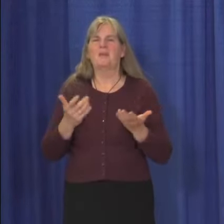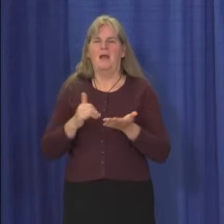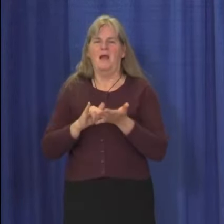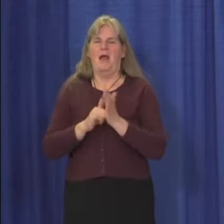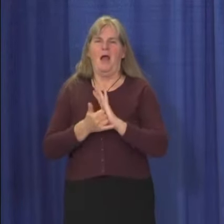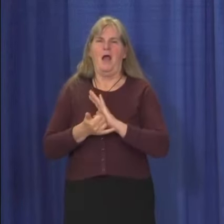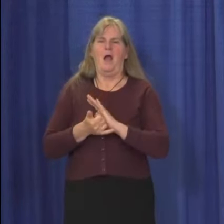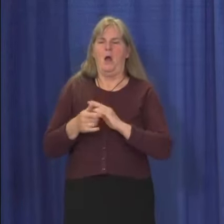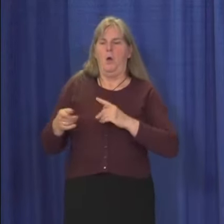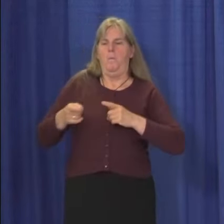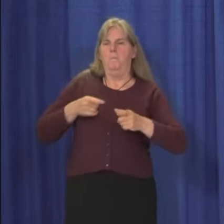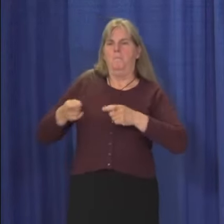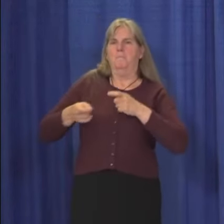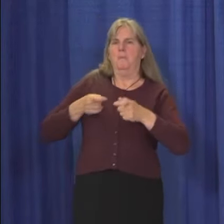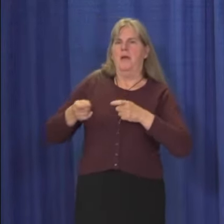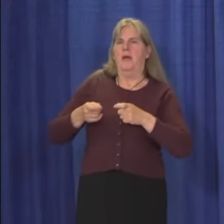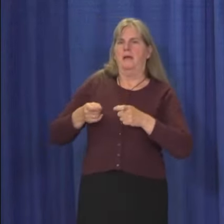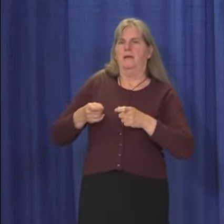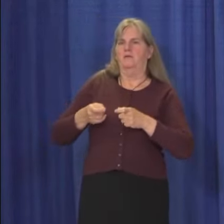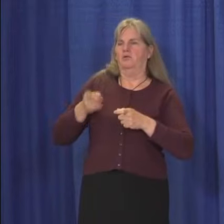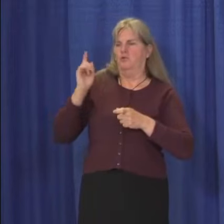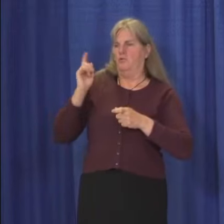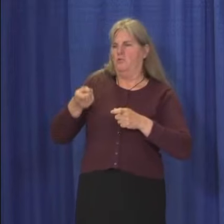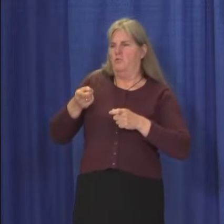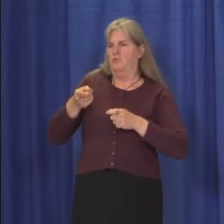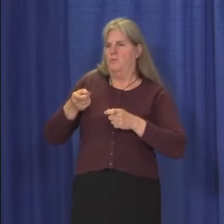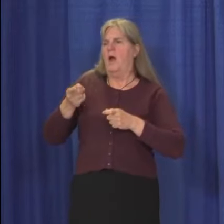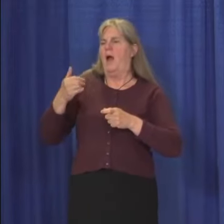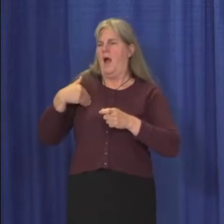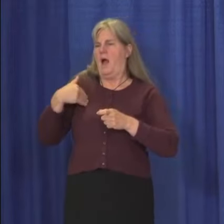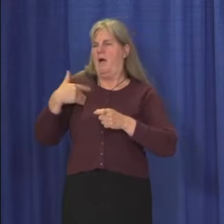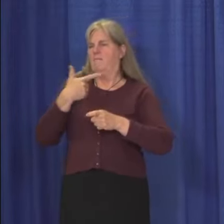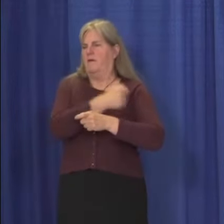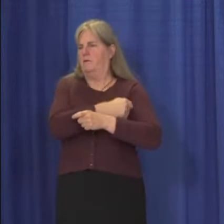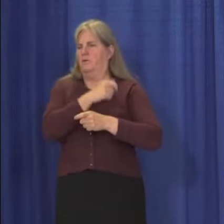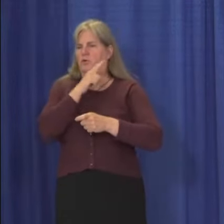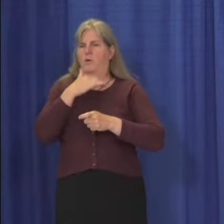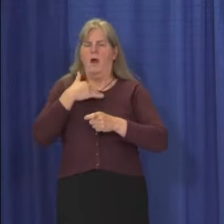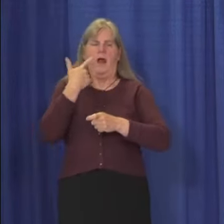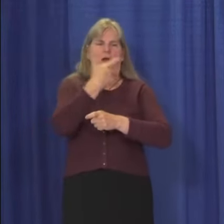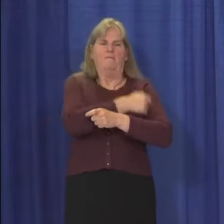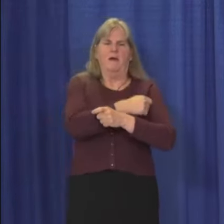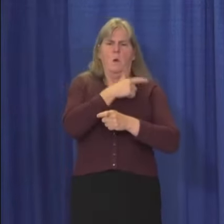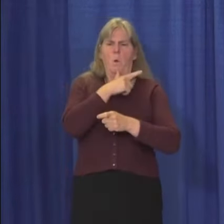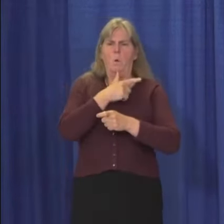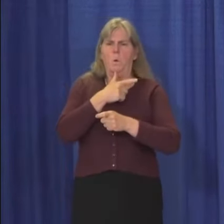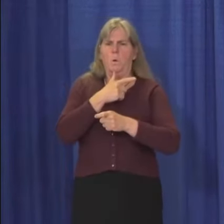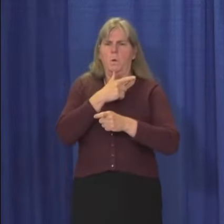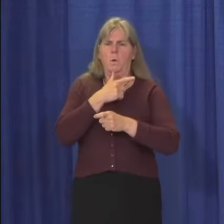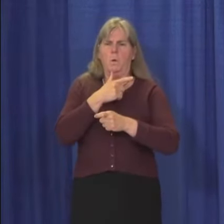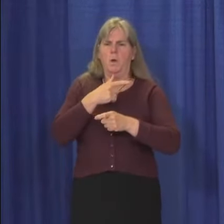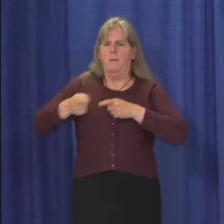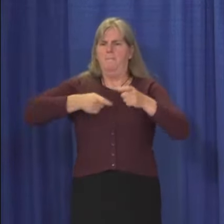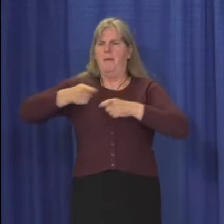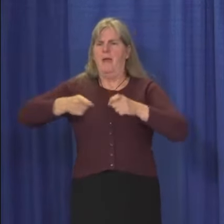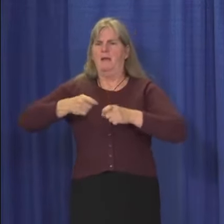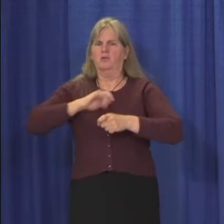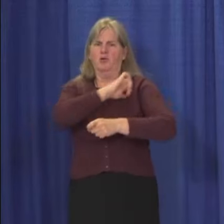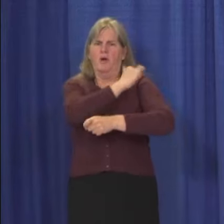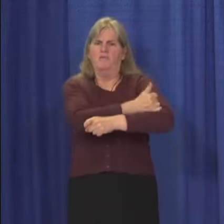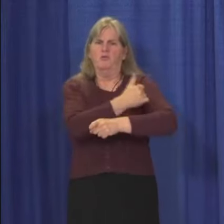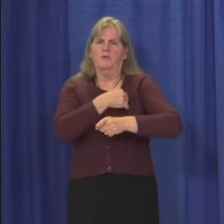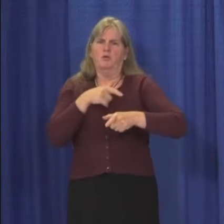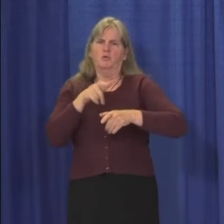actually monitor or control who becomes the holder of that information? So really to make things simple